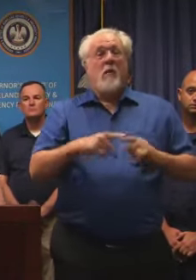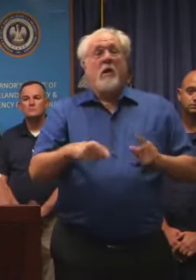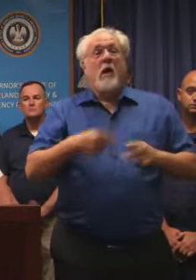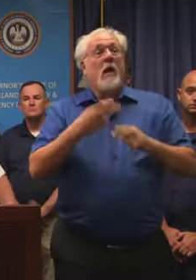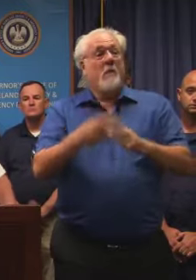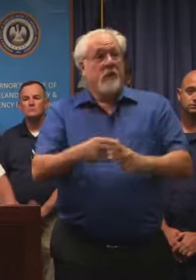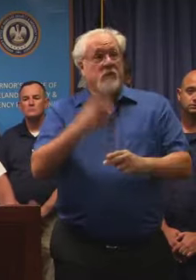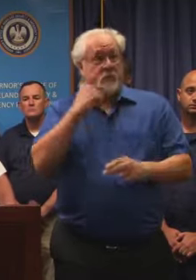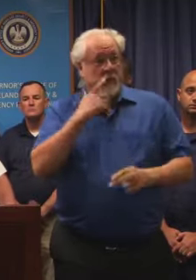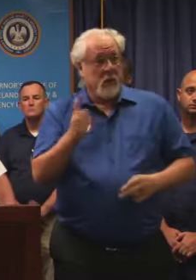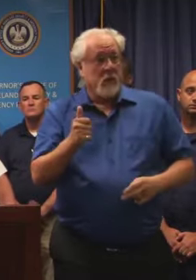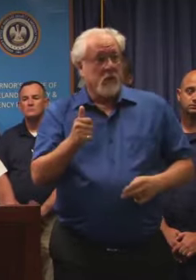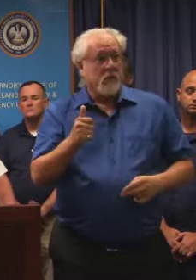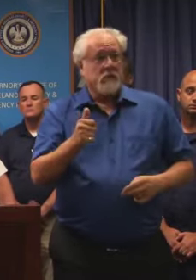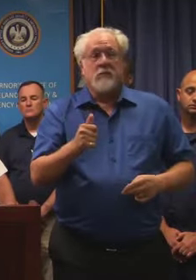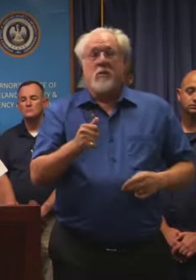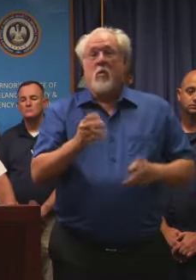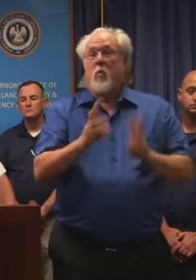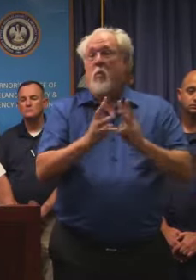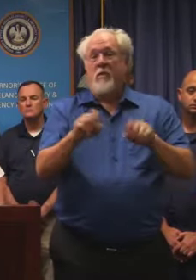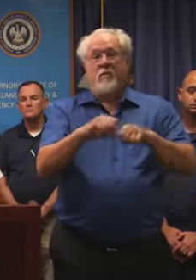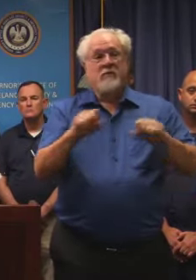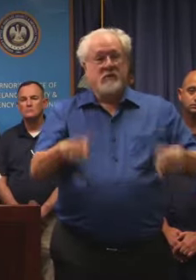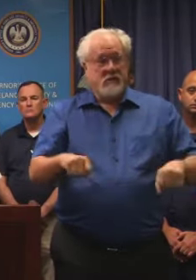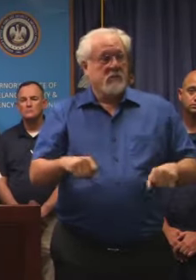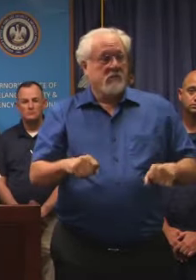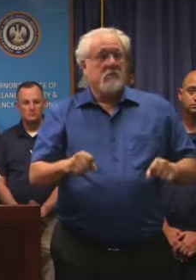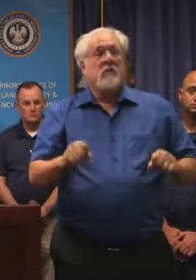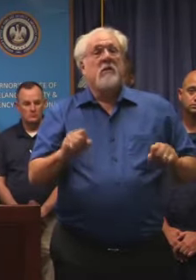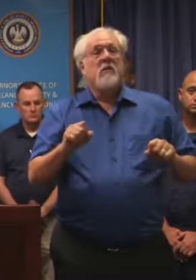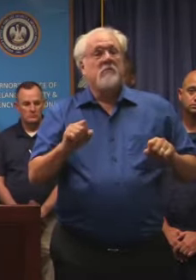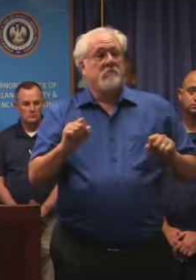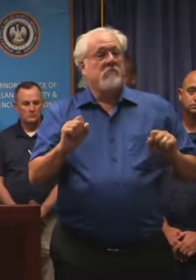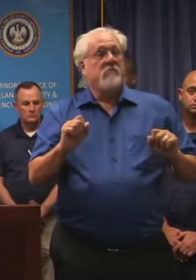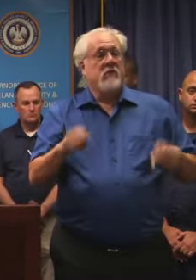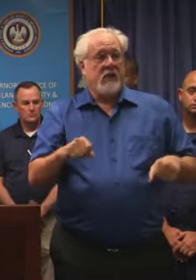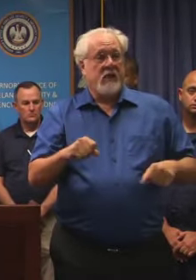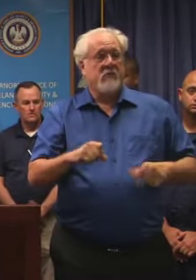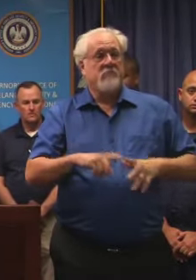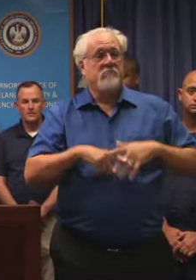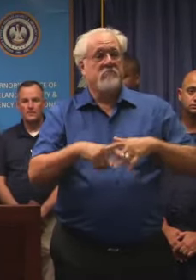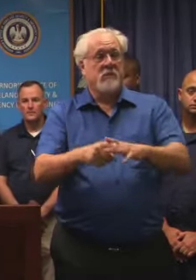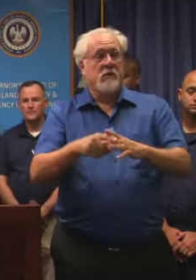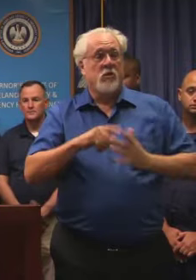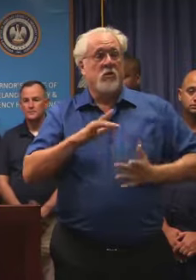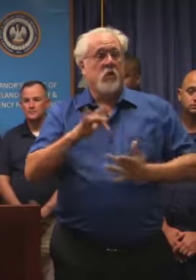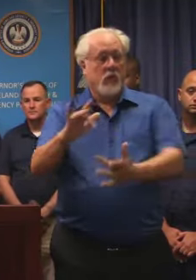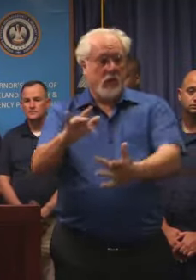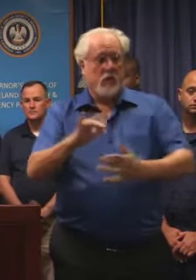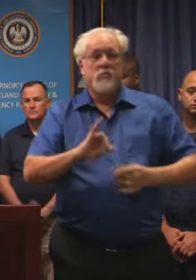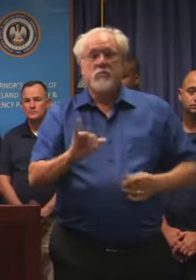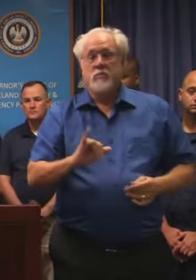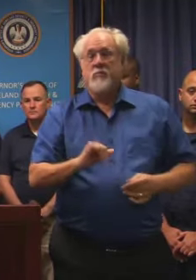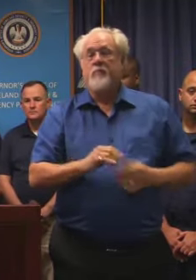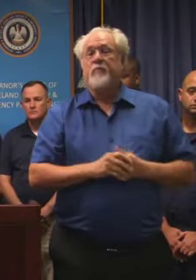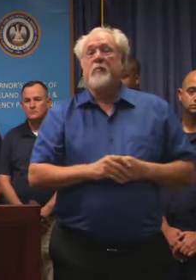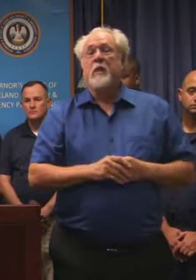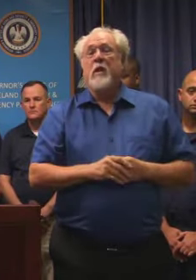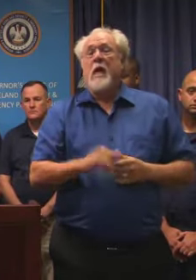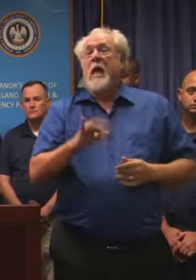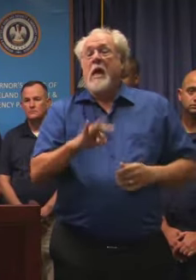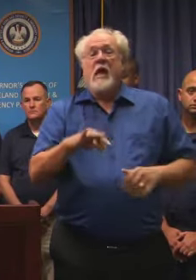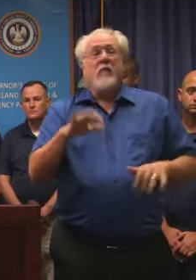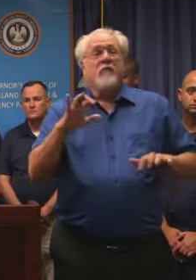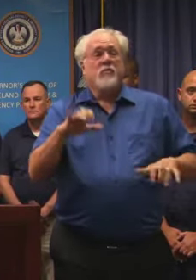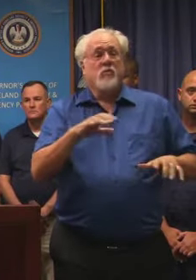mention that because this weather system is capable of tornadoes as well. If the storm